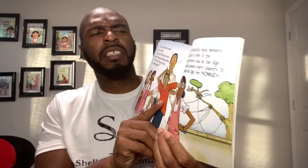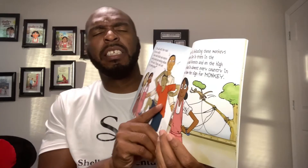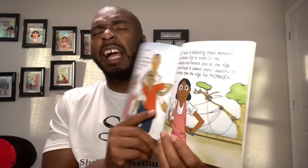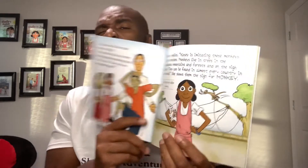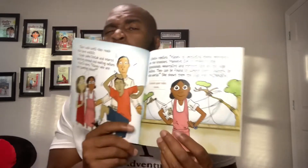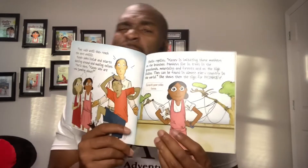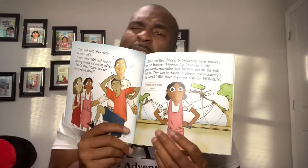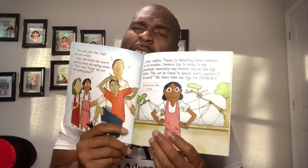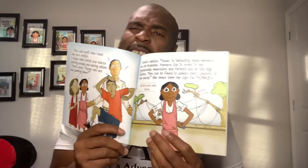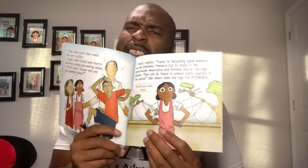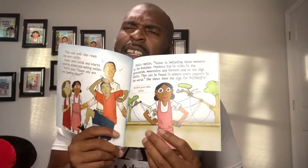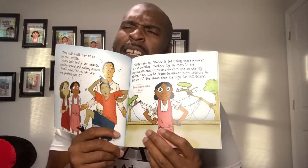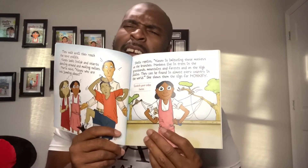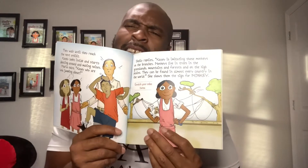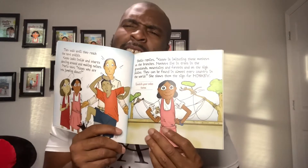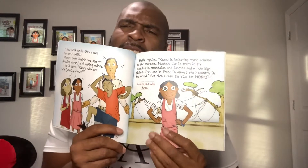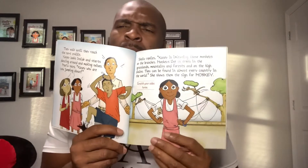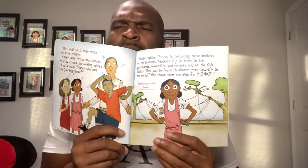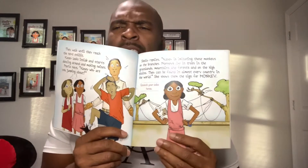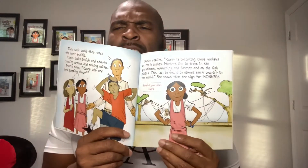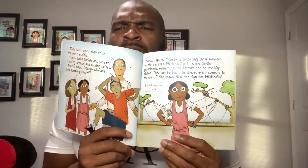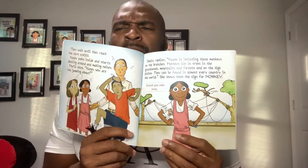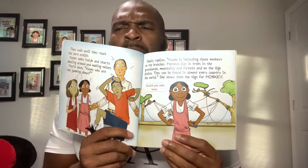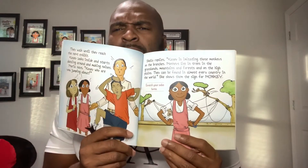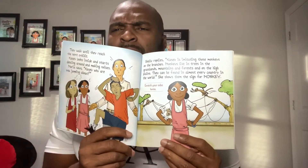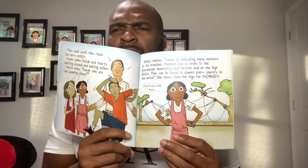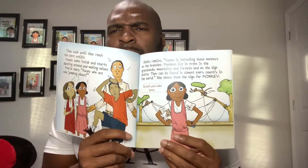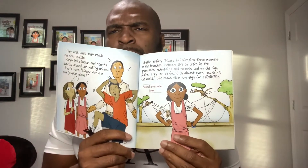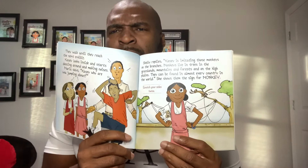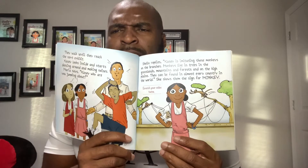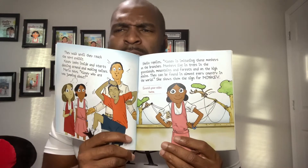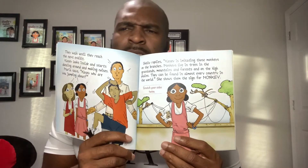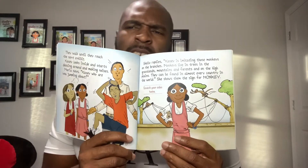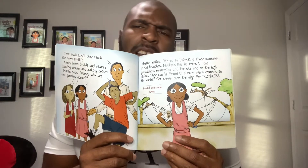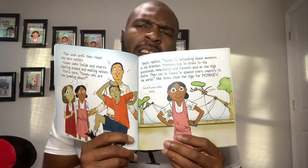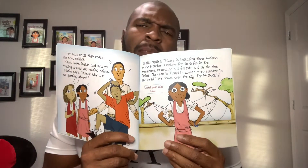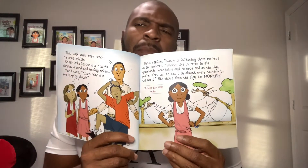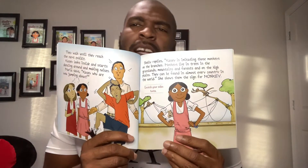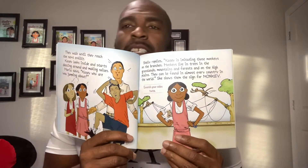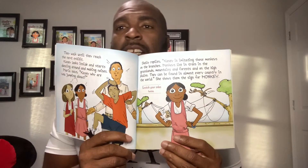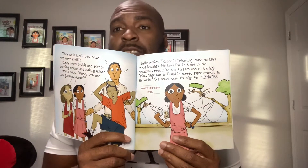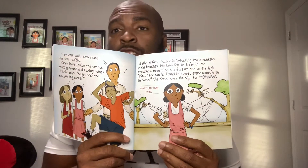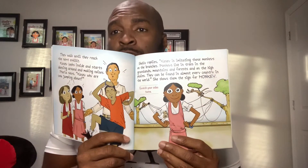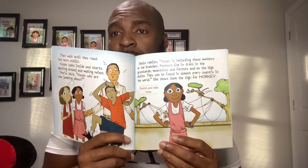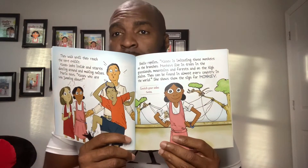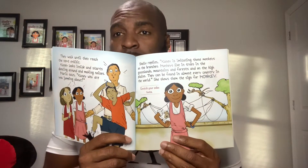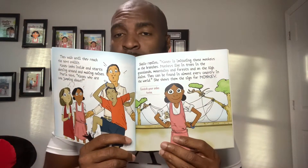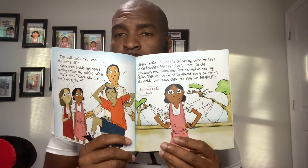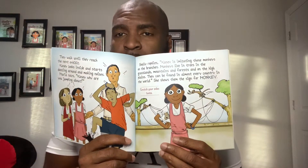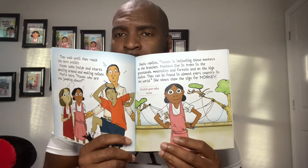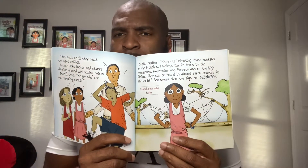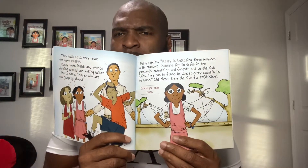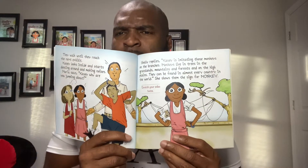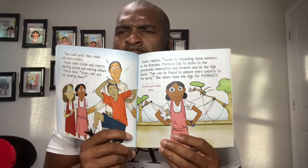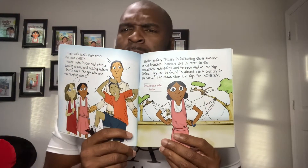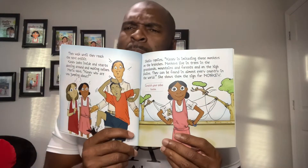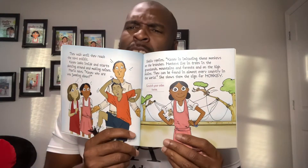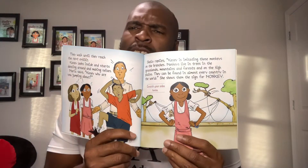Shelley replies, Casey is imitating those monkeys on the branches. Monkeys live in the trees, in the grasslands, mountains,